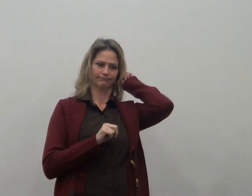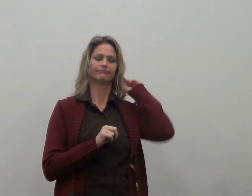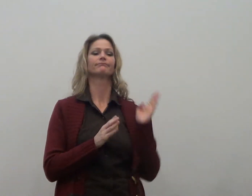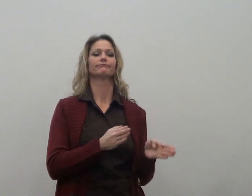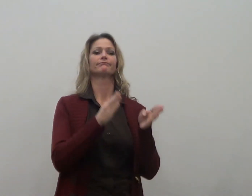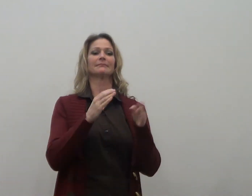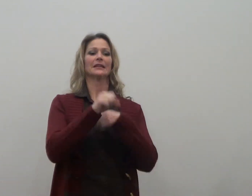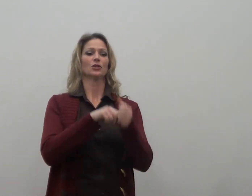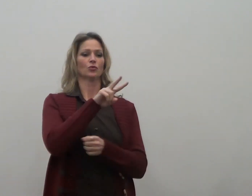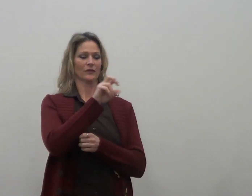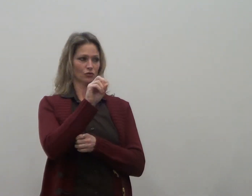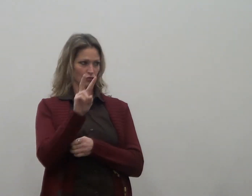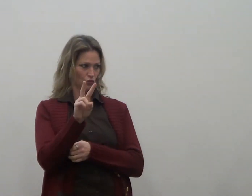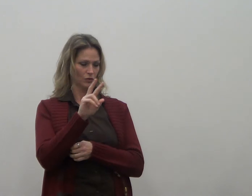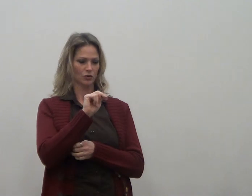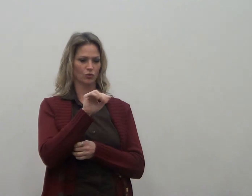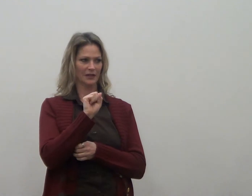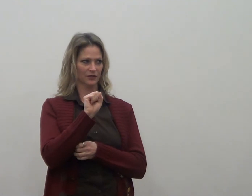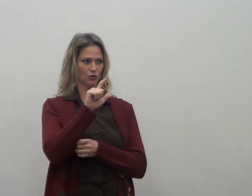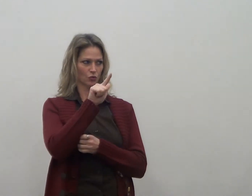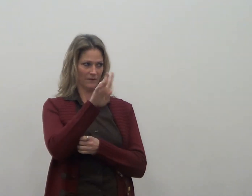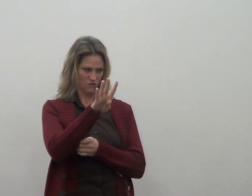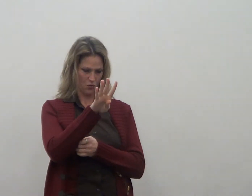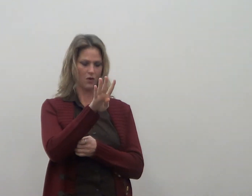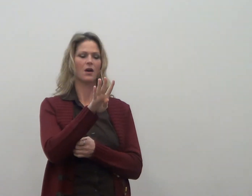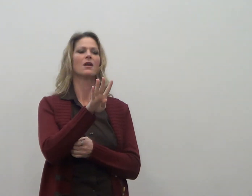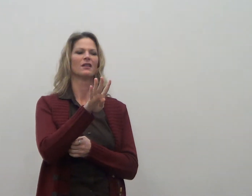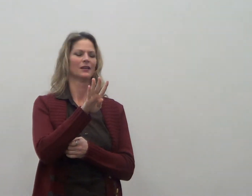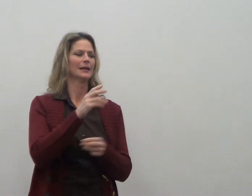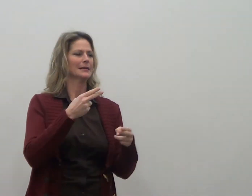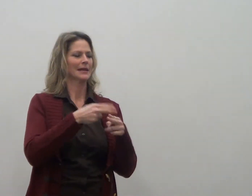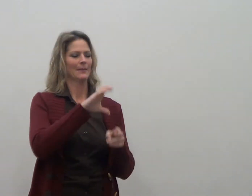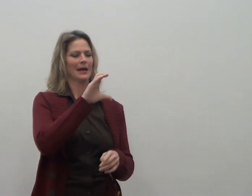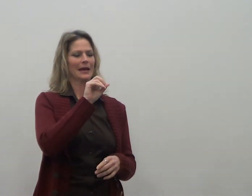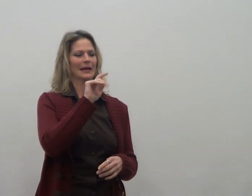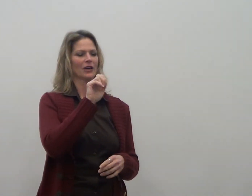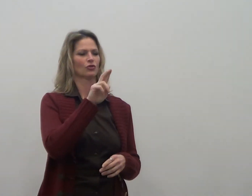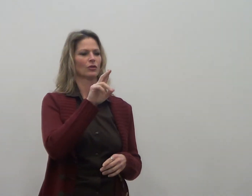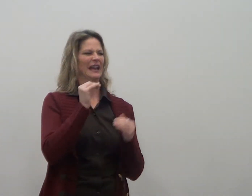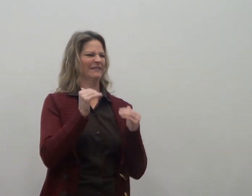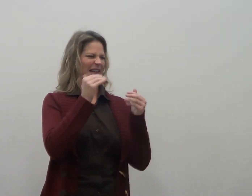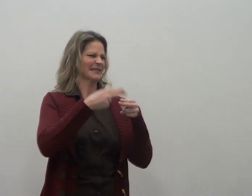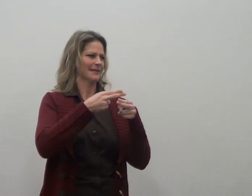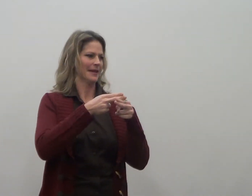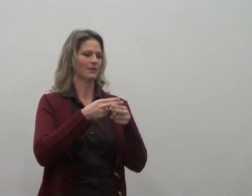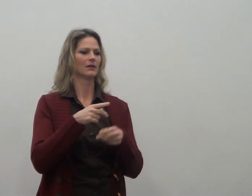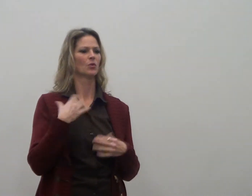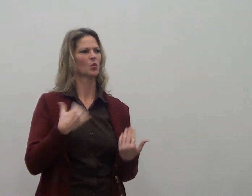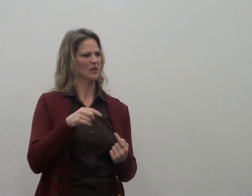2002, the Nucleus 24 Contour Advance. This was unique because it had soft tip